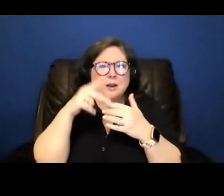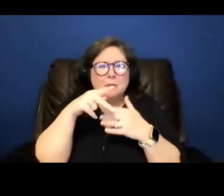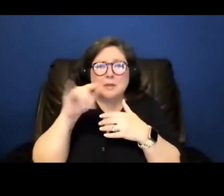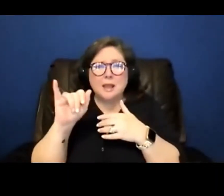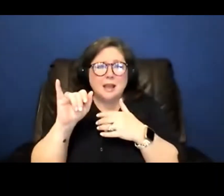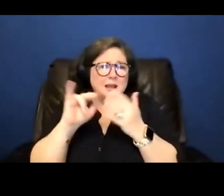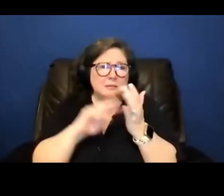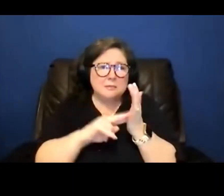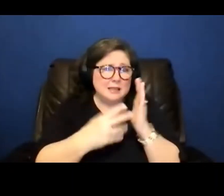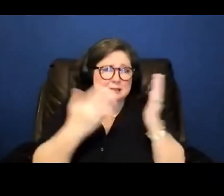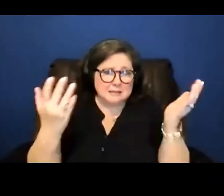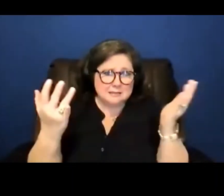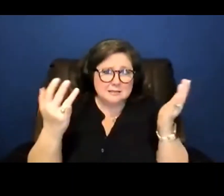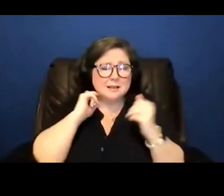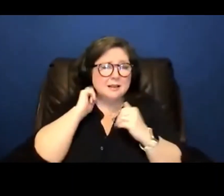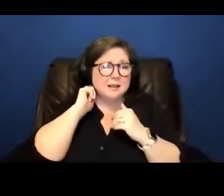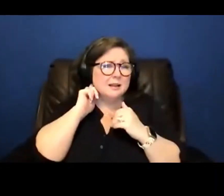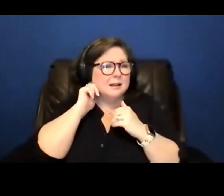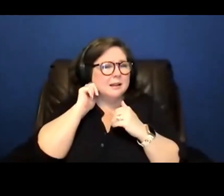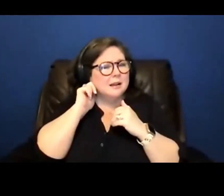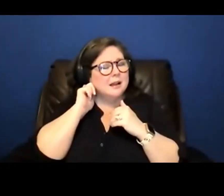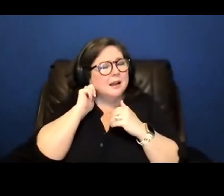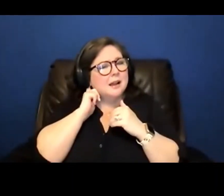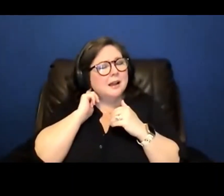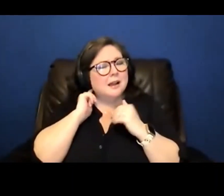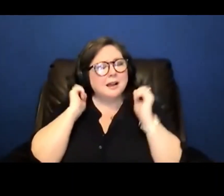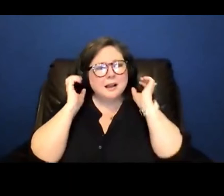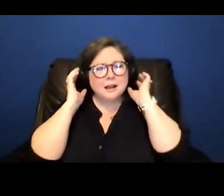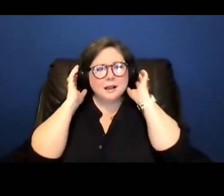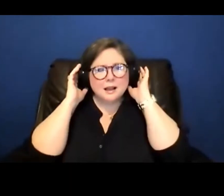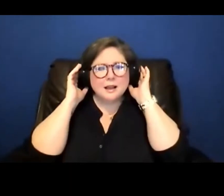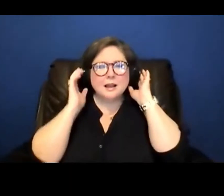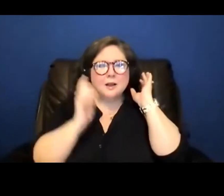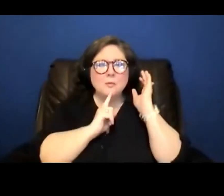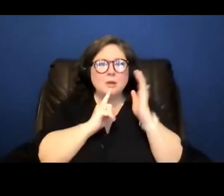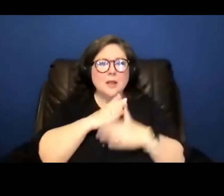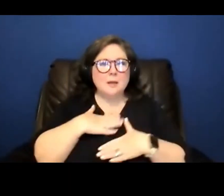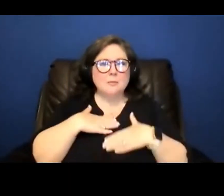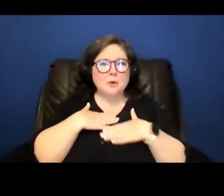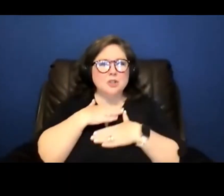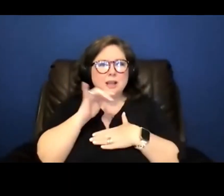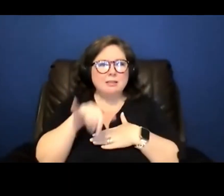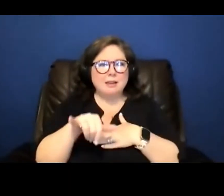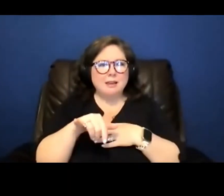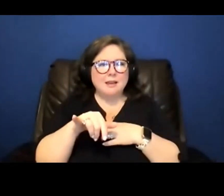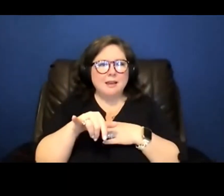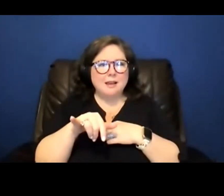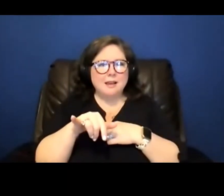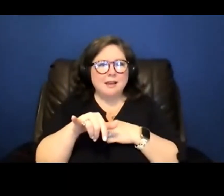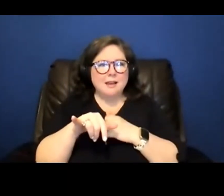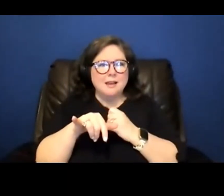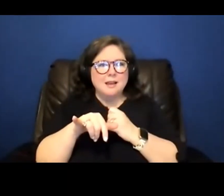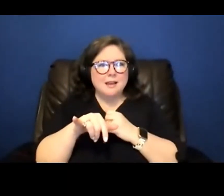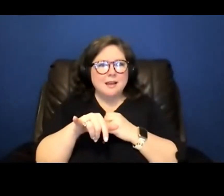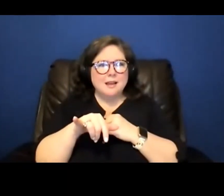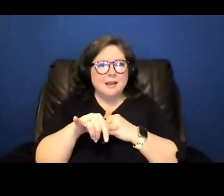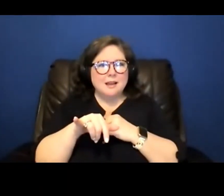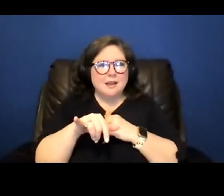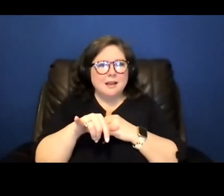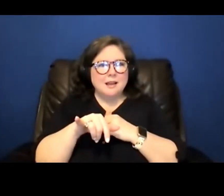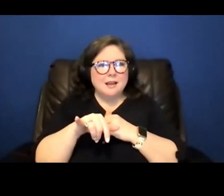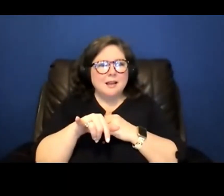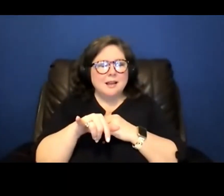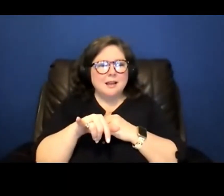means. And so I really appreciated the fact that they broke it down so that anyone